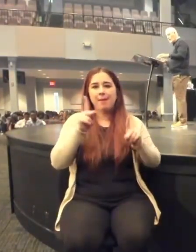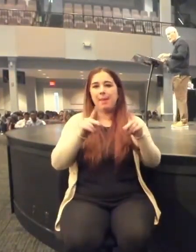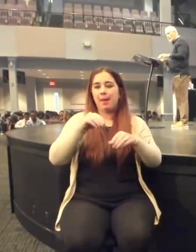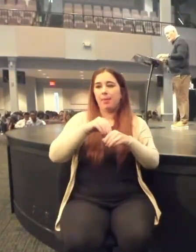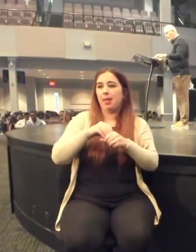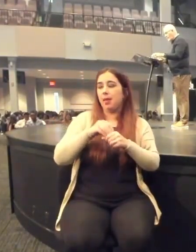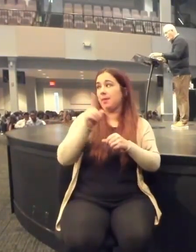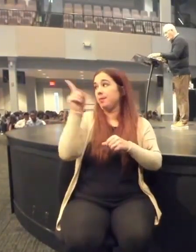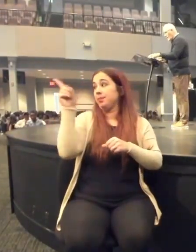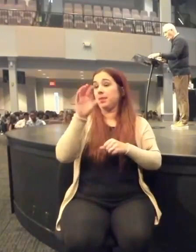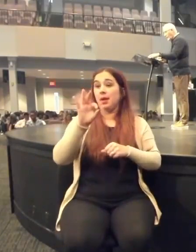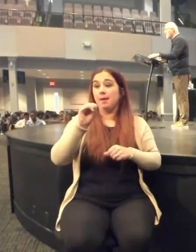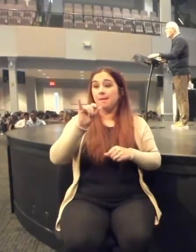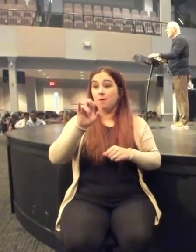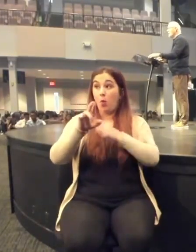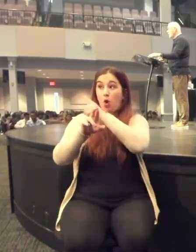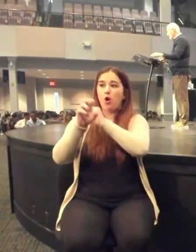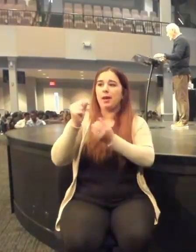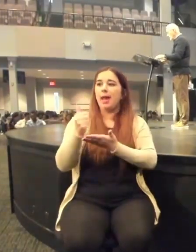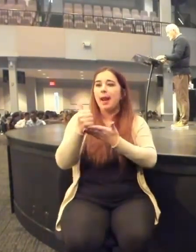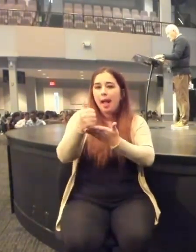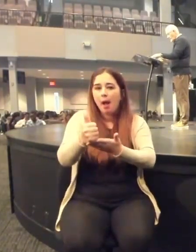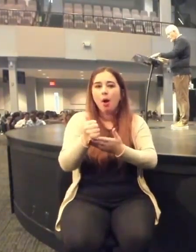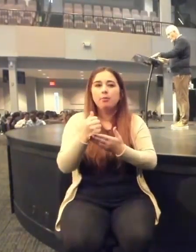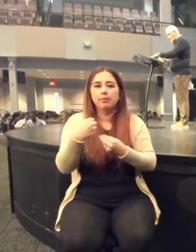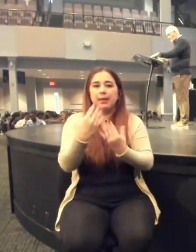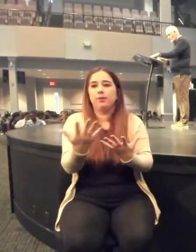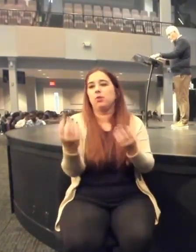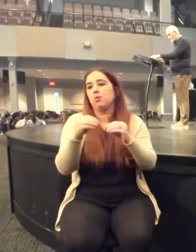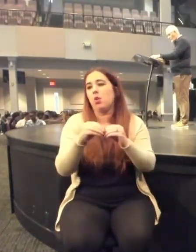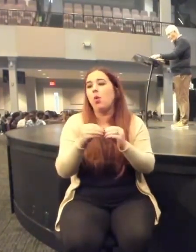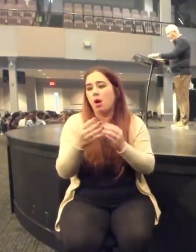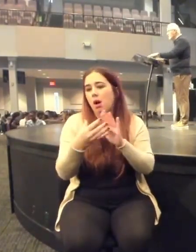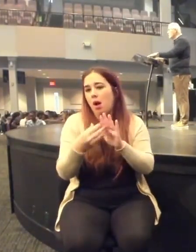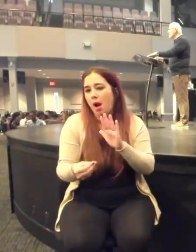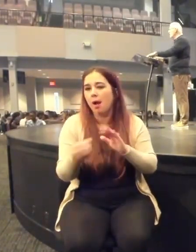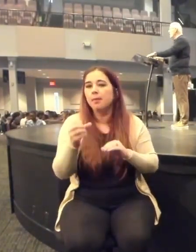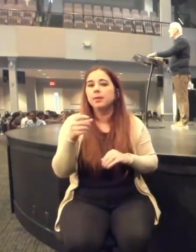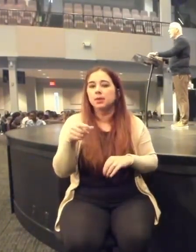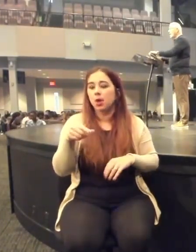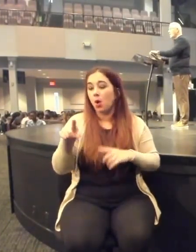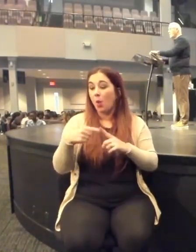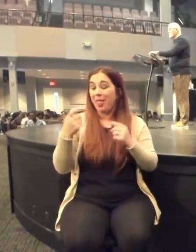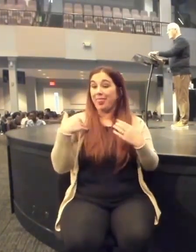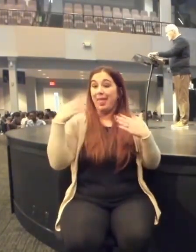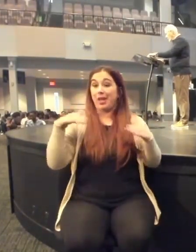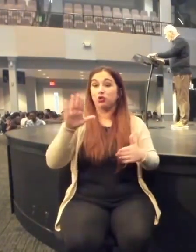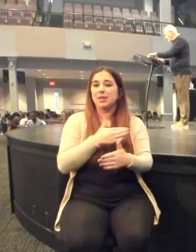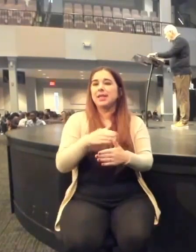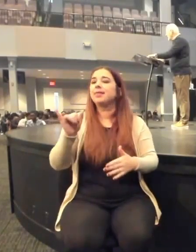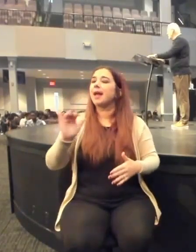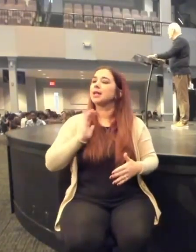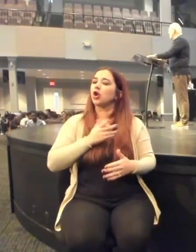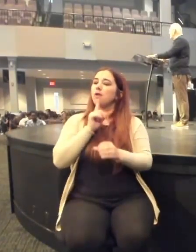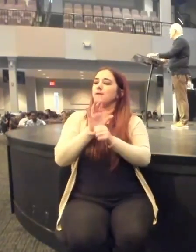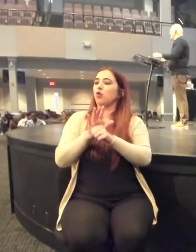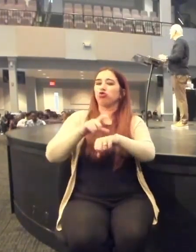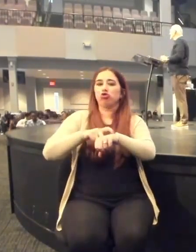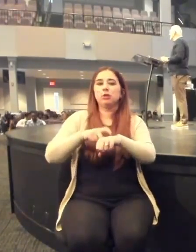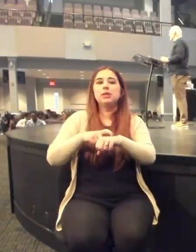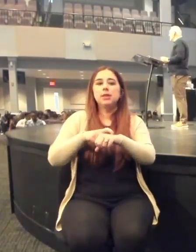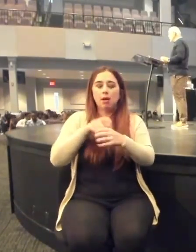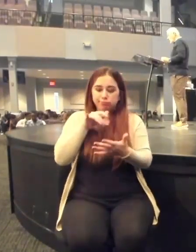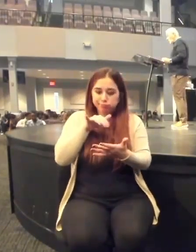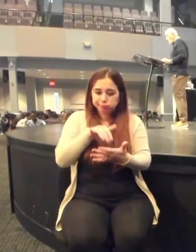foyer that can help you with that at the end of the service also. So when the angels sang, our devotional time together over these